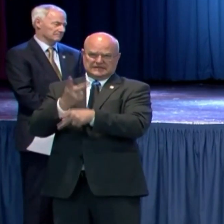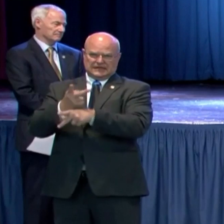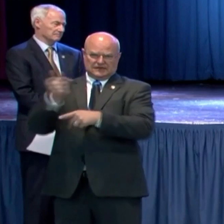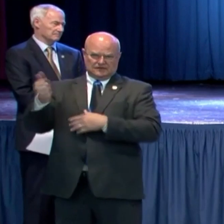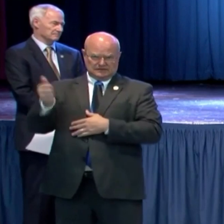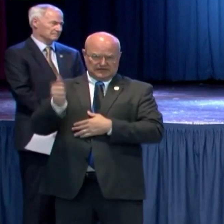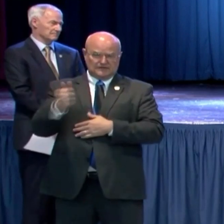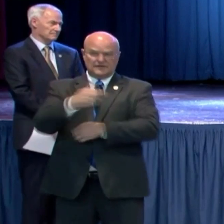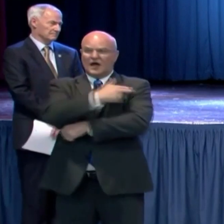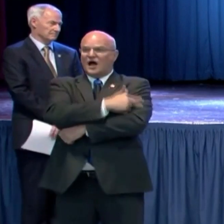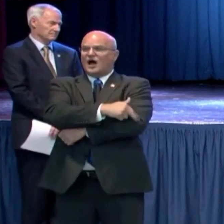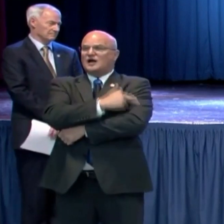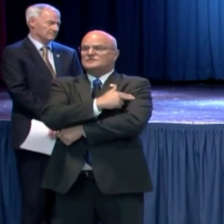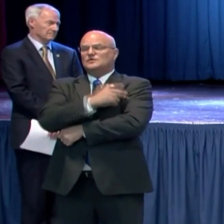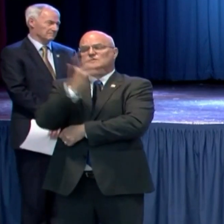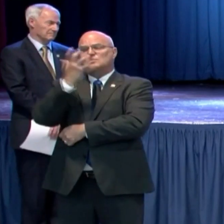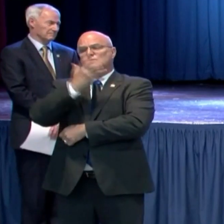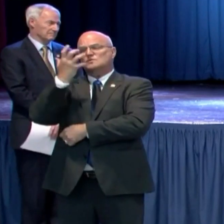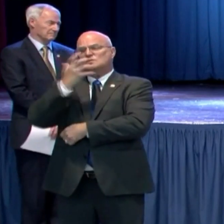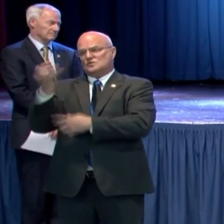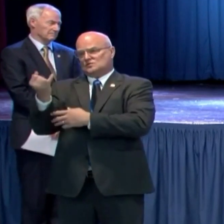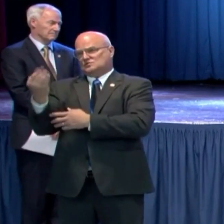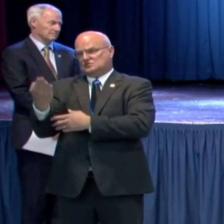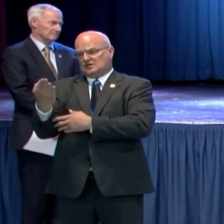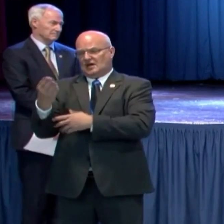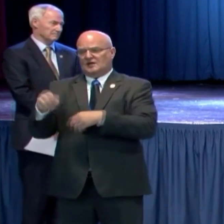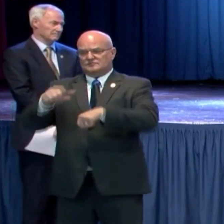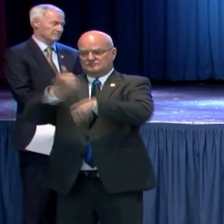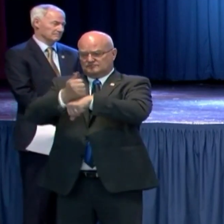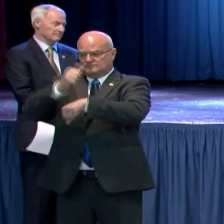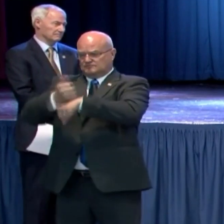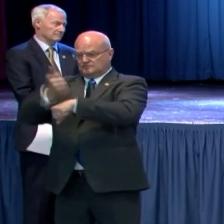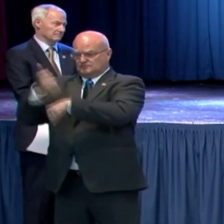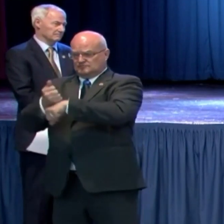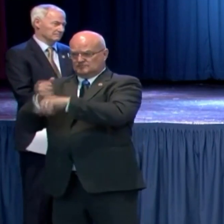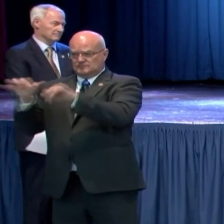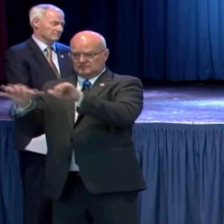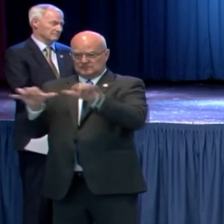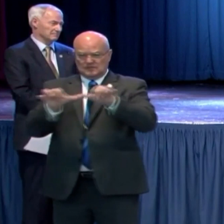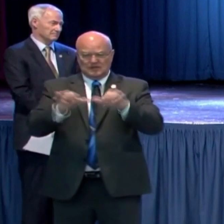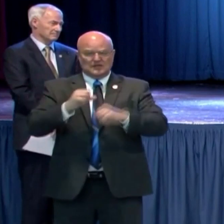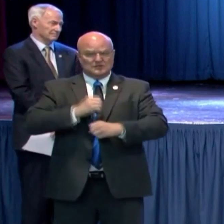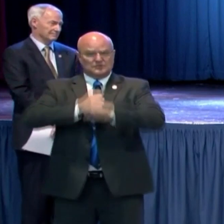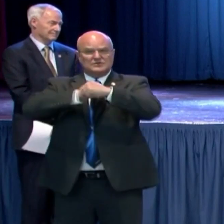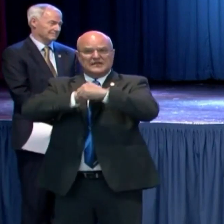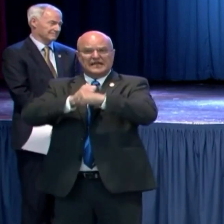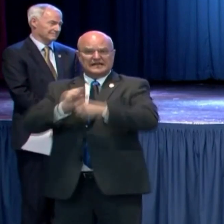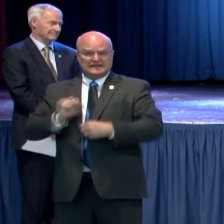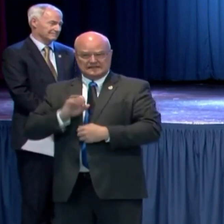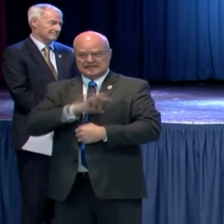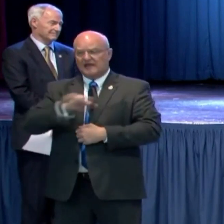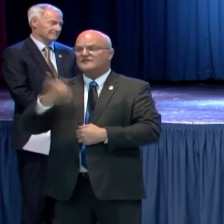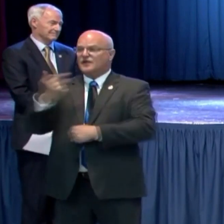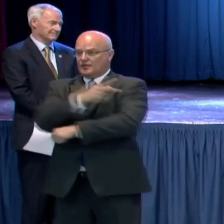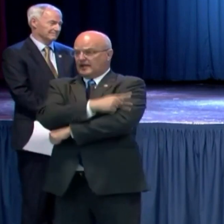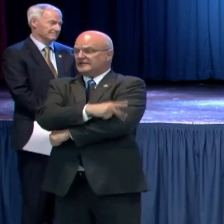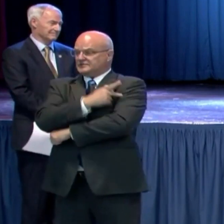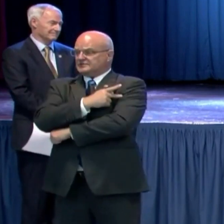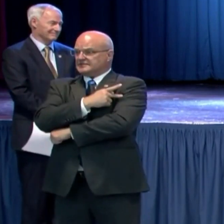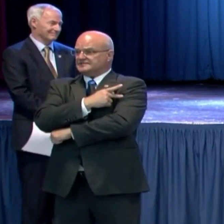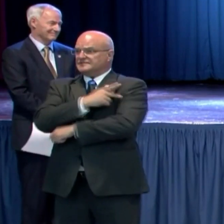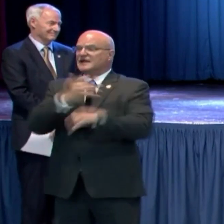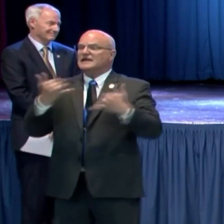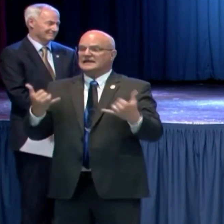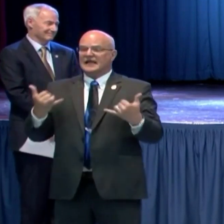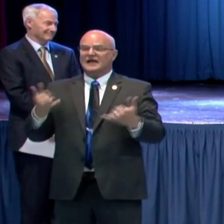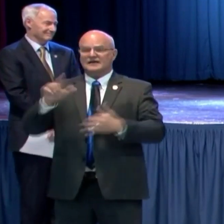Our hospitals are doing a great job of putting in place those measures to protect the staff and other patients. With